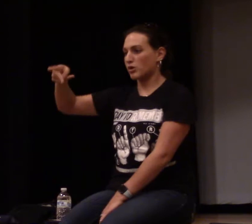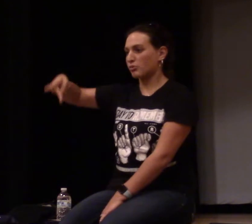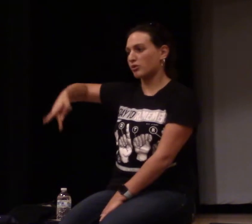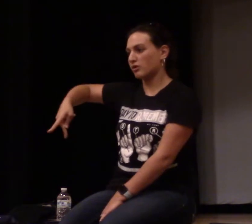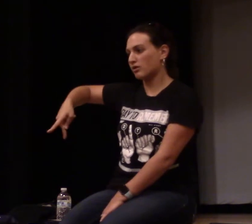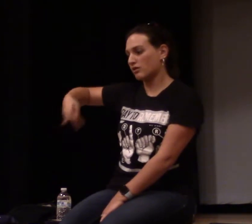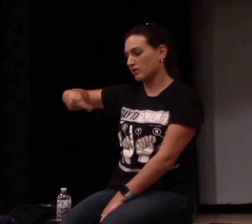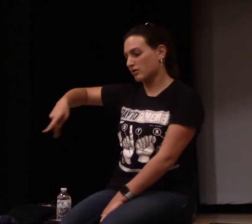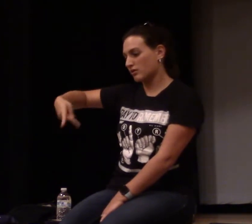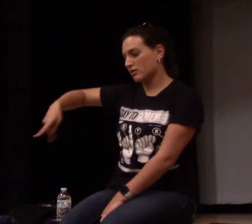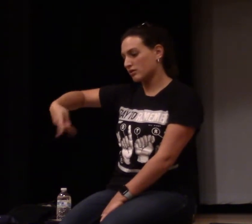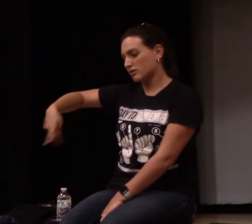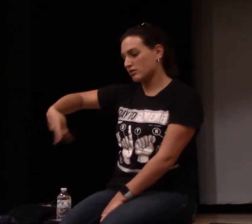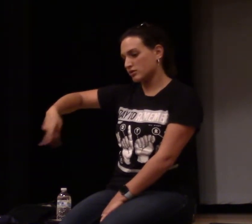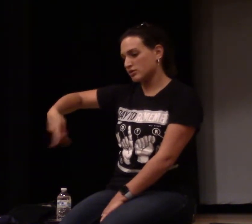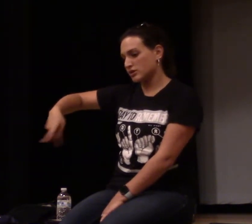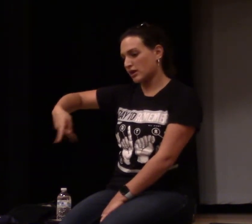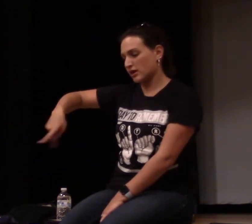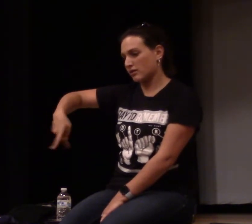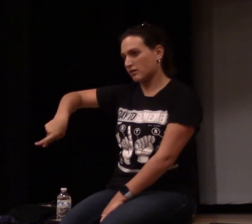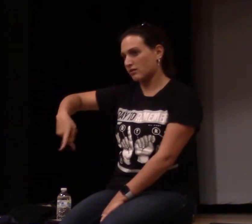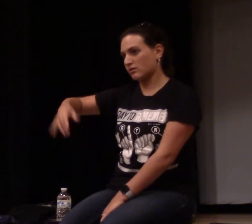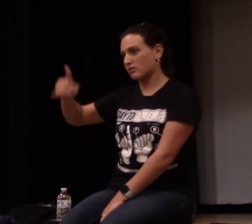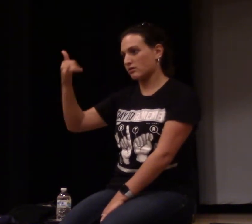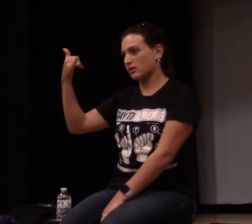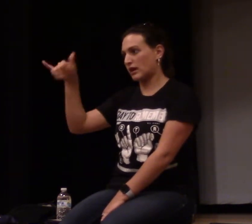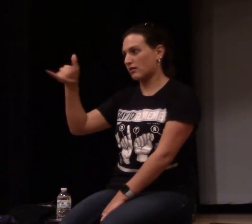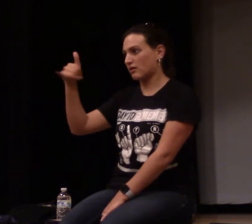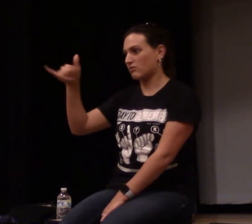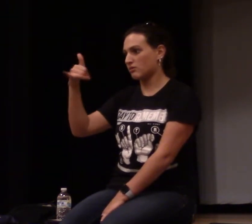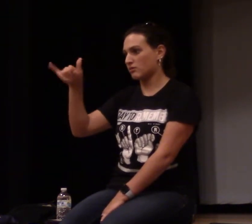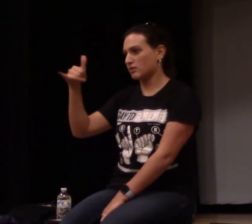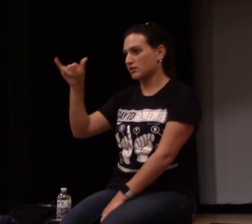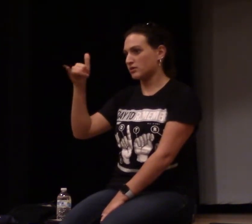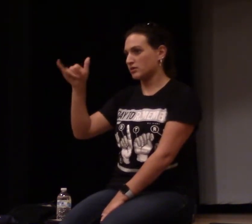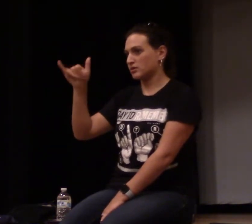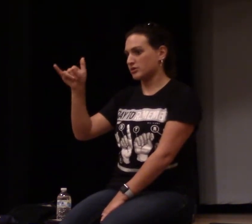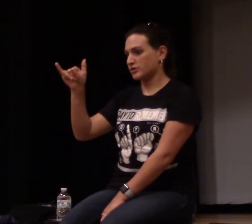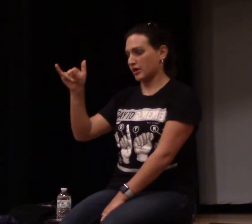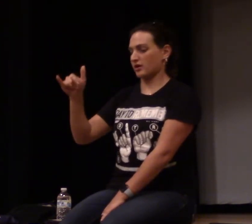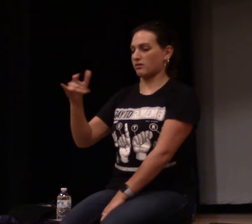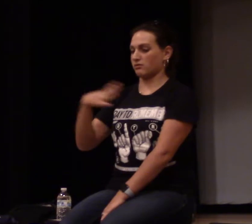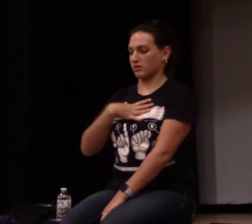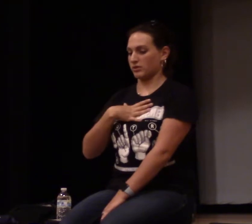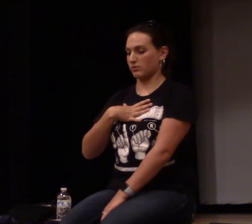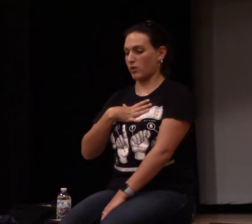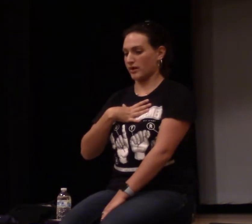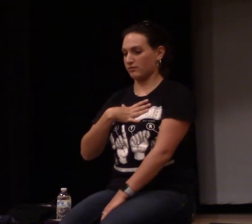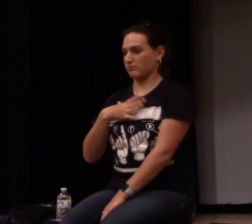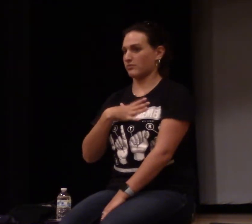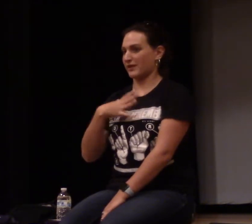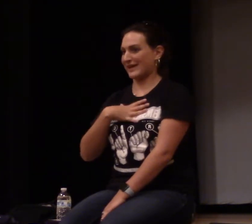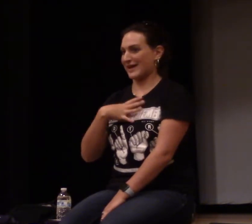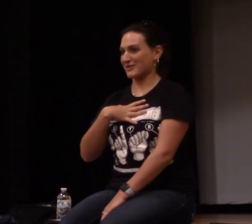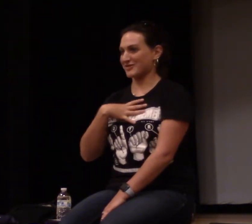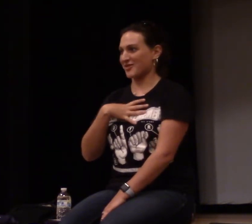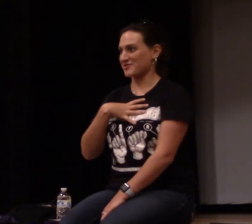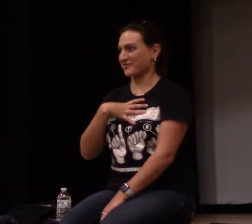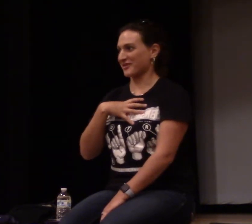Purple. Shake it. Yellow. Shake it. And we did white. And again, make sure all your fingertips